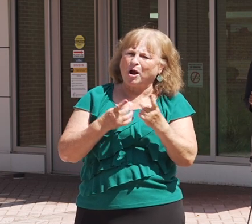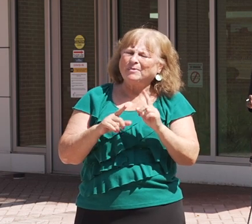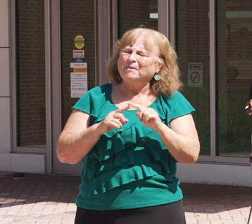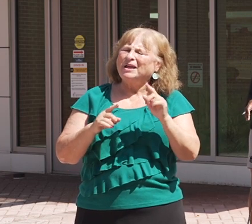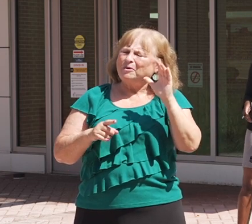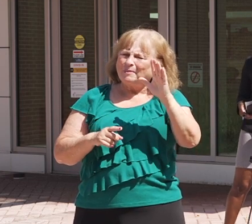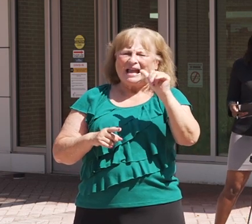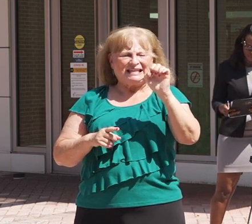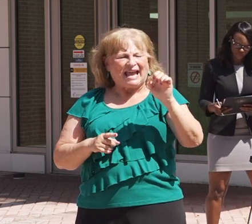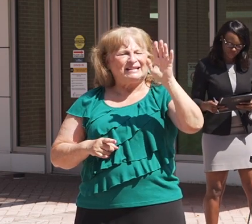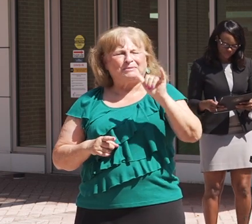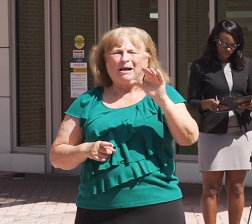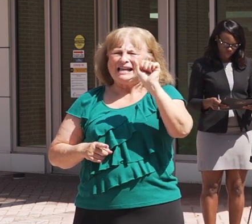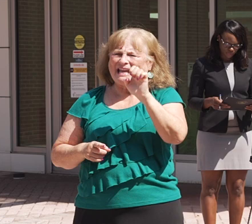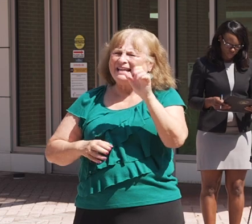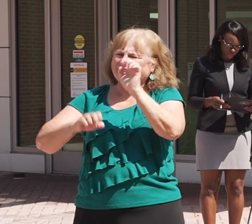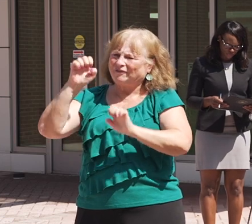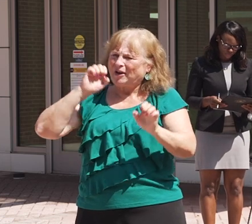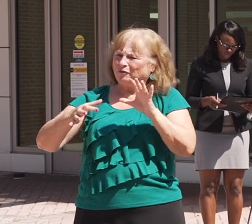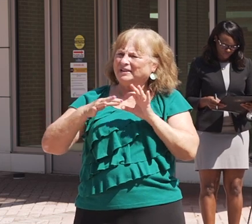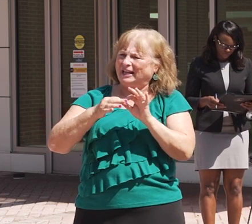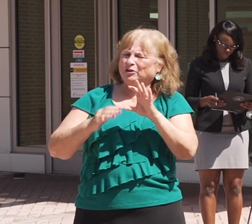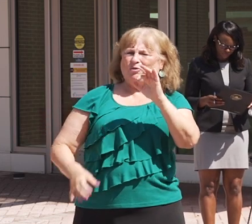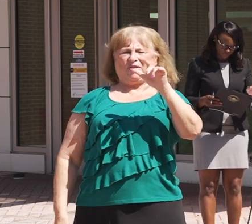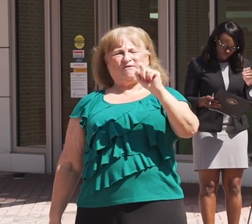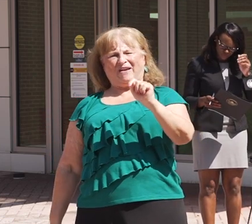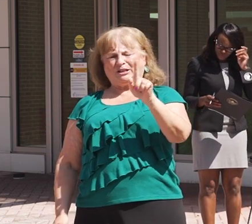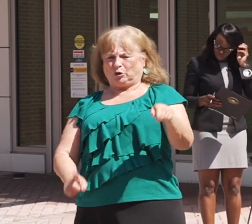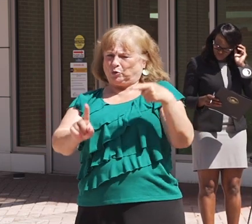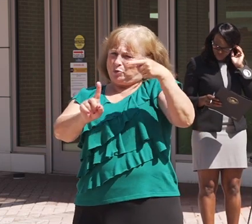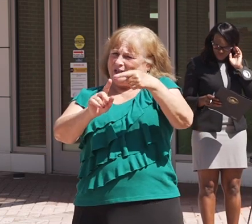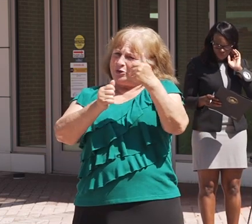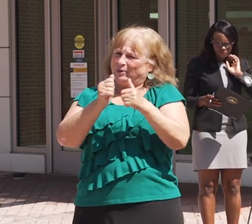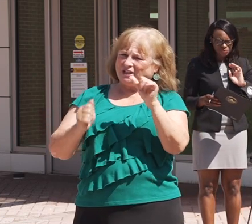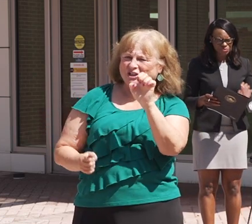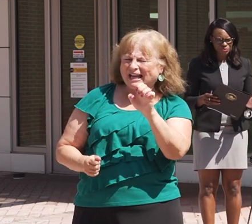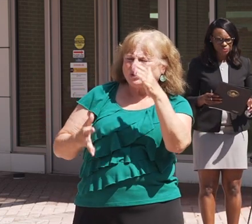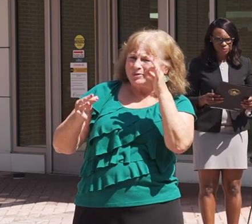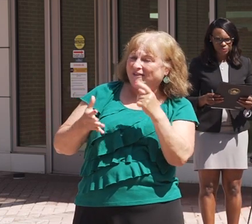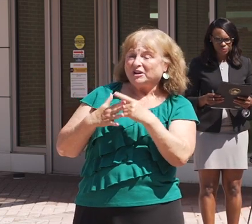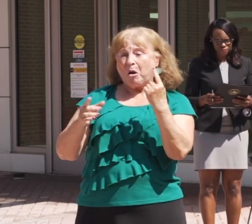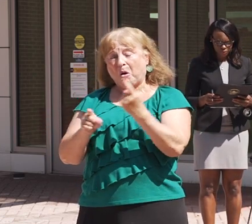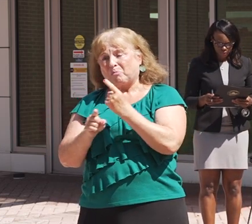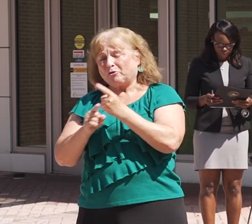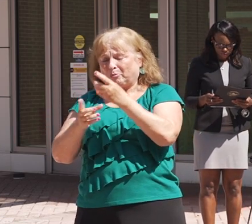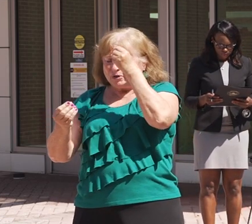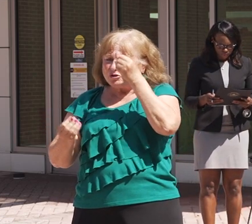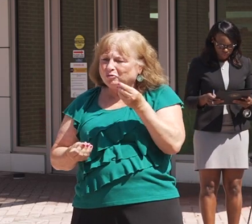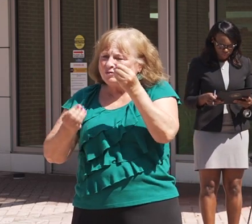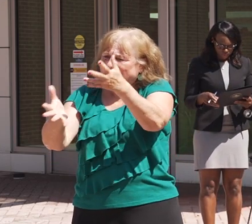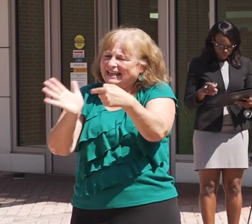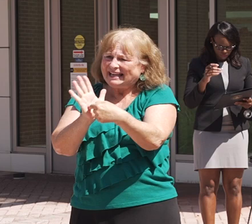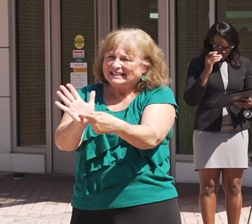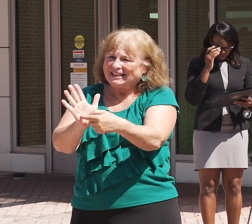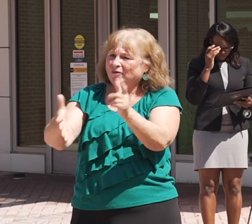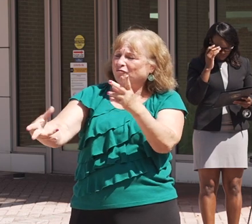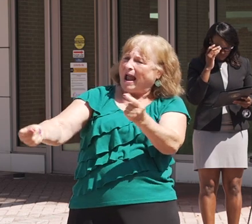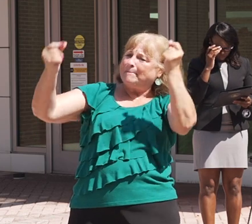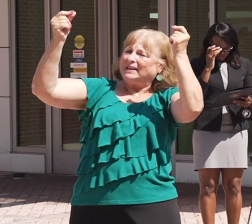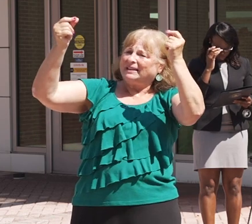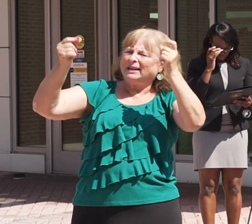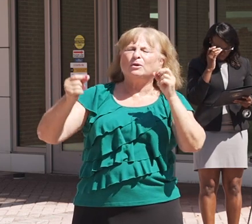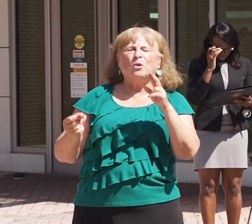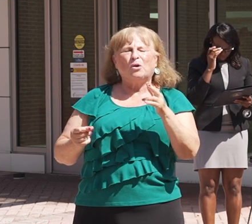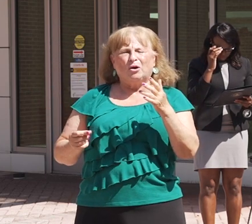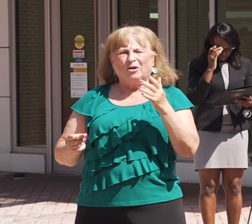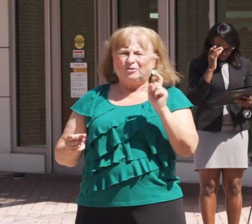will be case-by-case evaluations related to the facts unique to that case to decide whether it's appropriate to release the footage rapidly